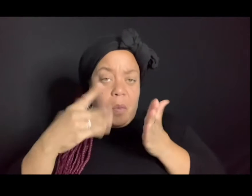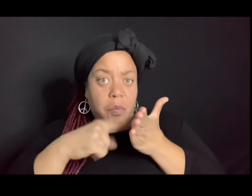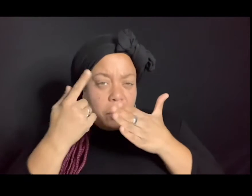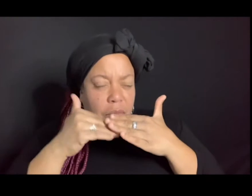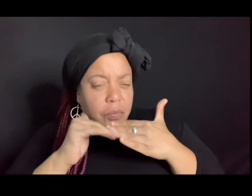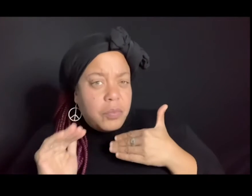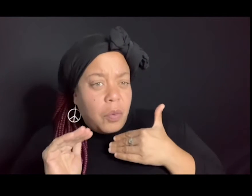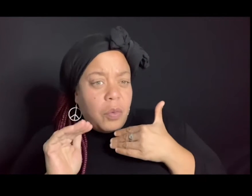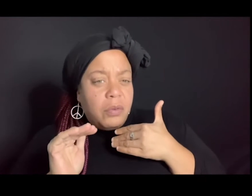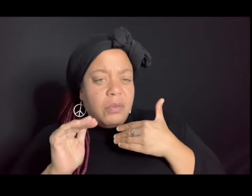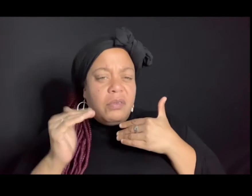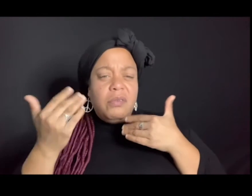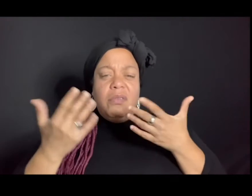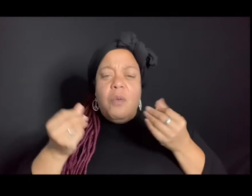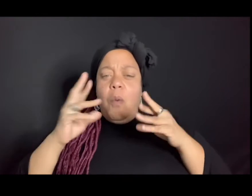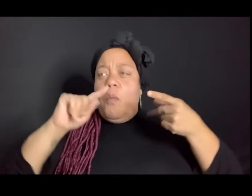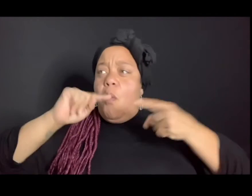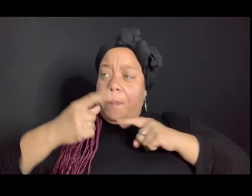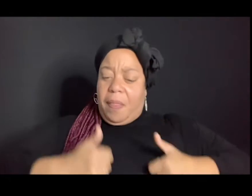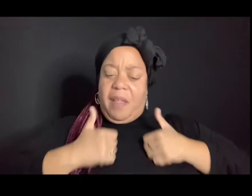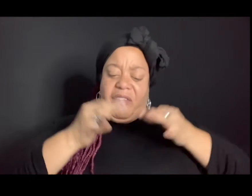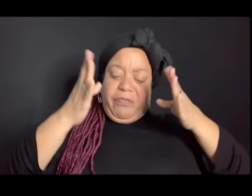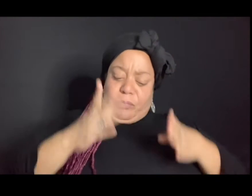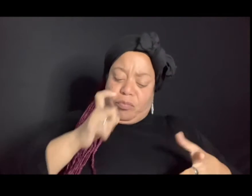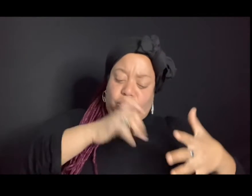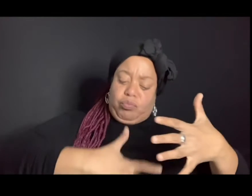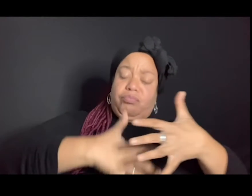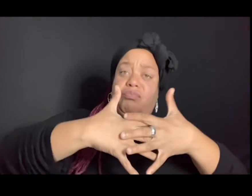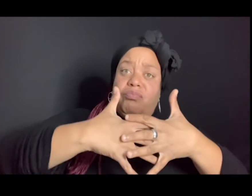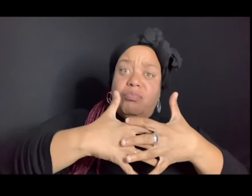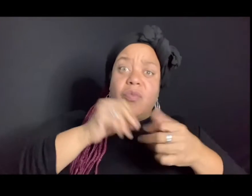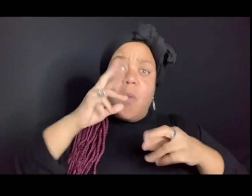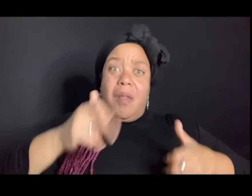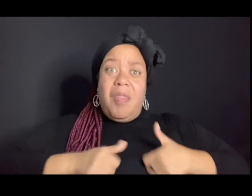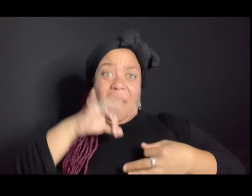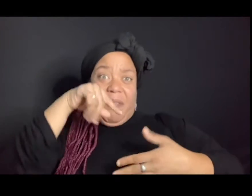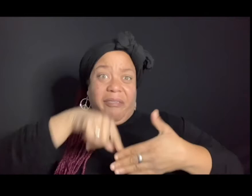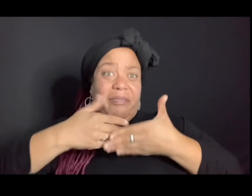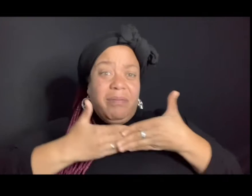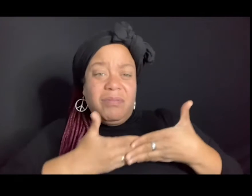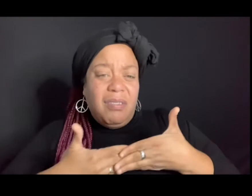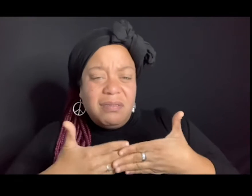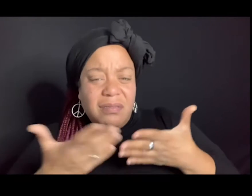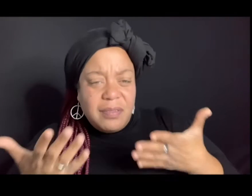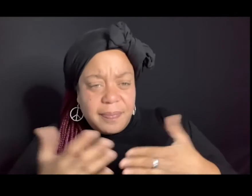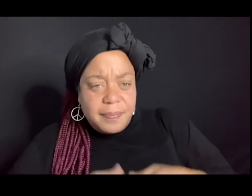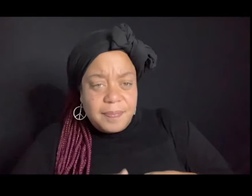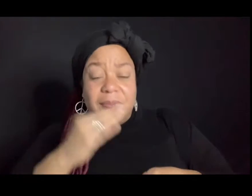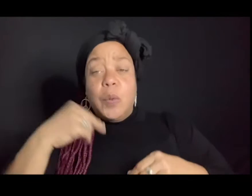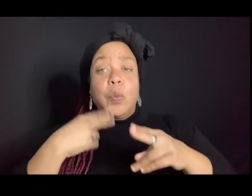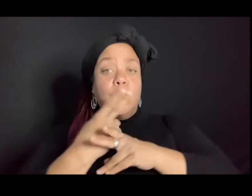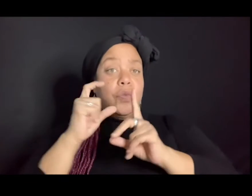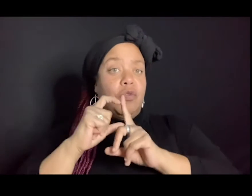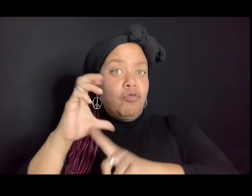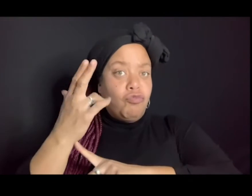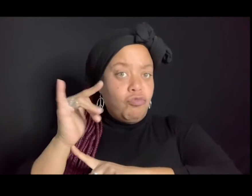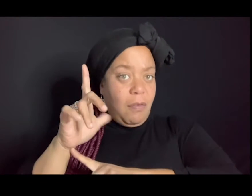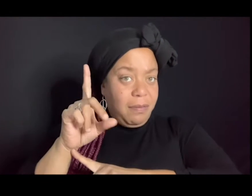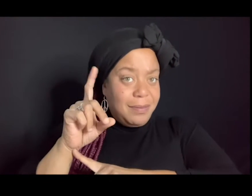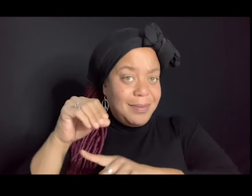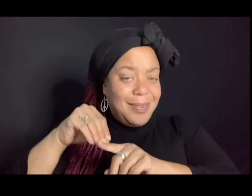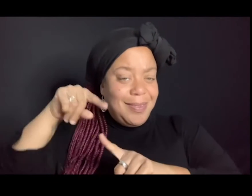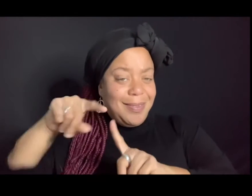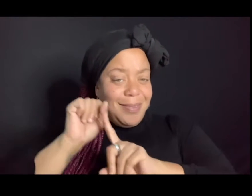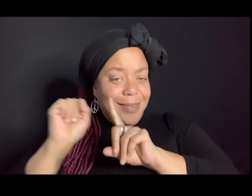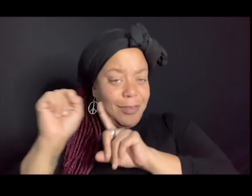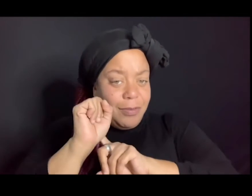born, or it will harm the life of the person carrying as well as the life of the child. And I use the term child in